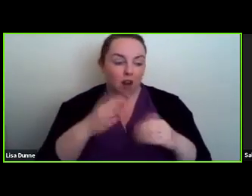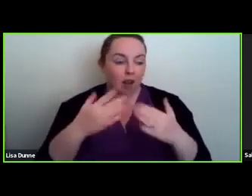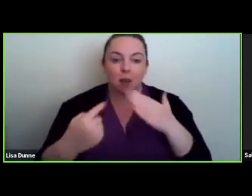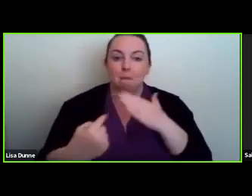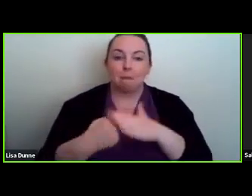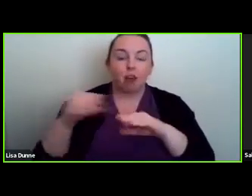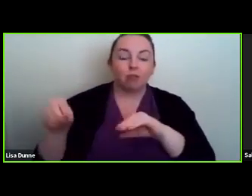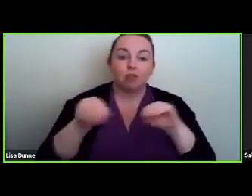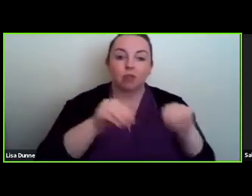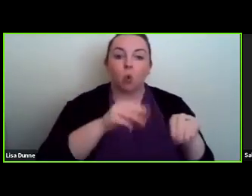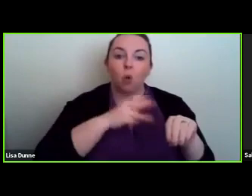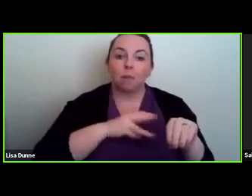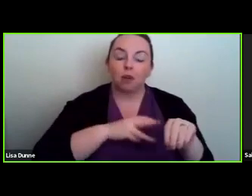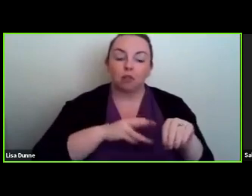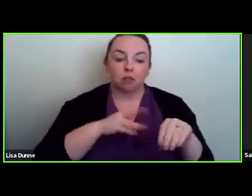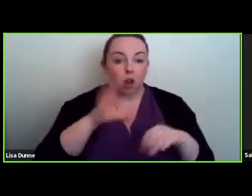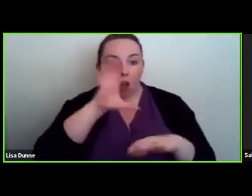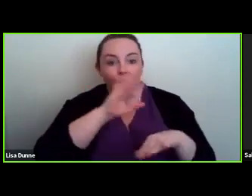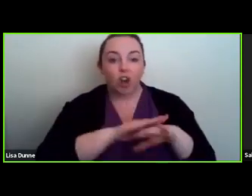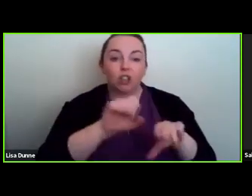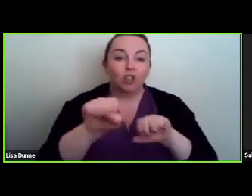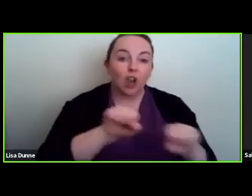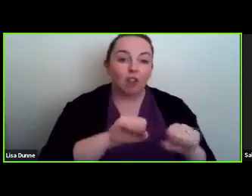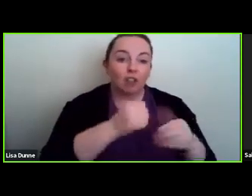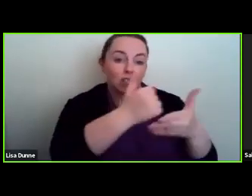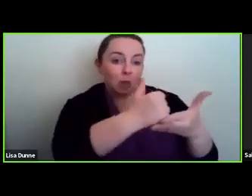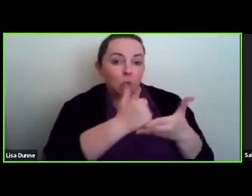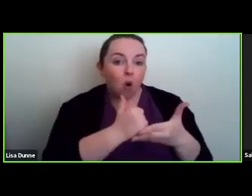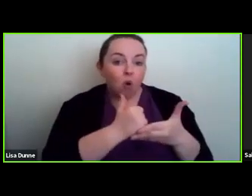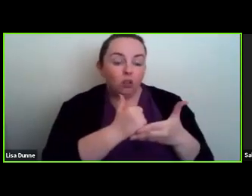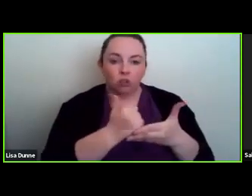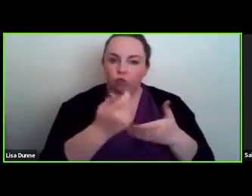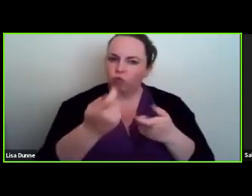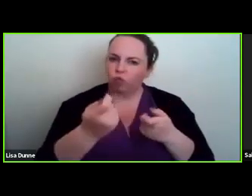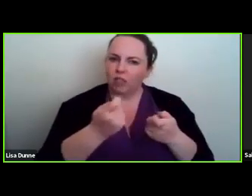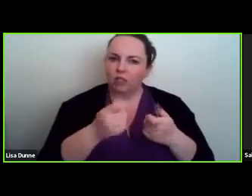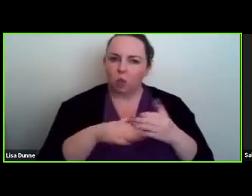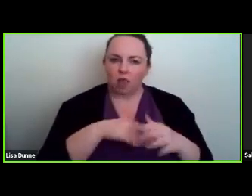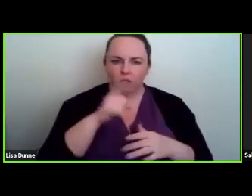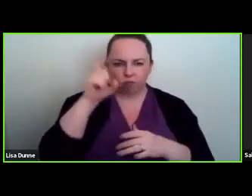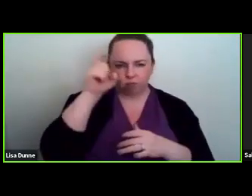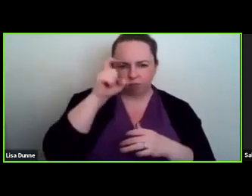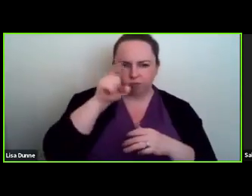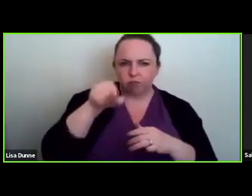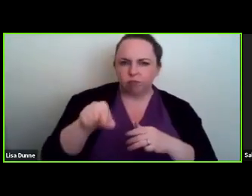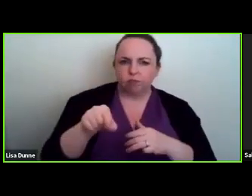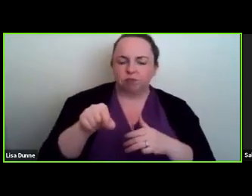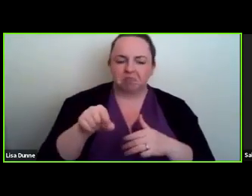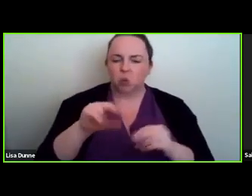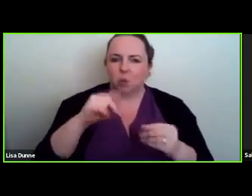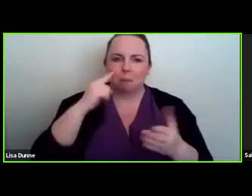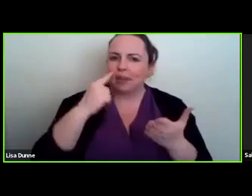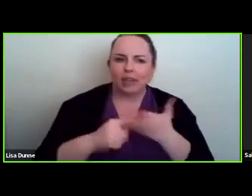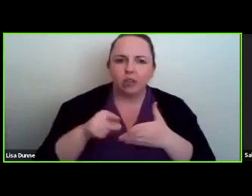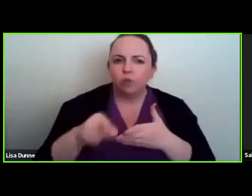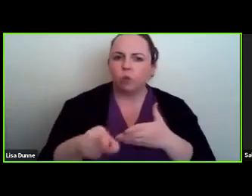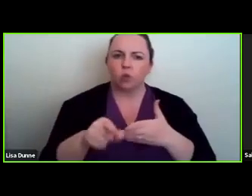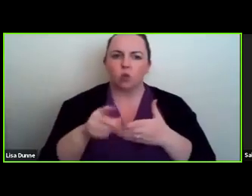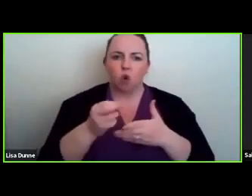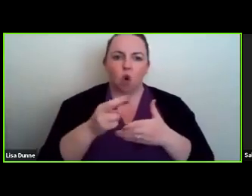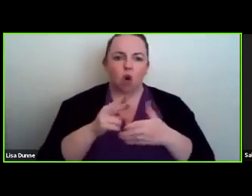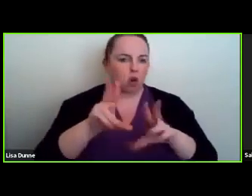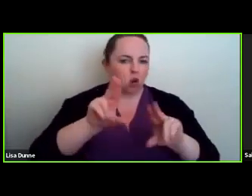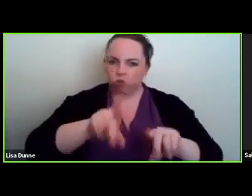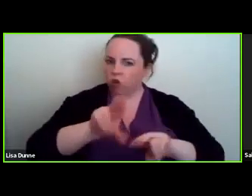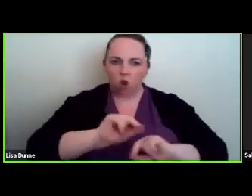who even when they go looking for services and support, they are treated with suspicions, they are disbelieved, or they are not even welcomed